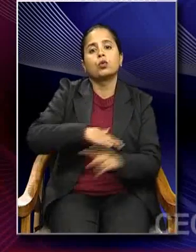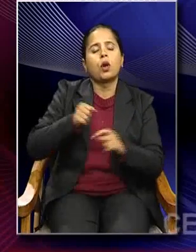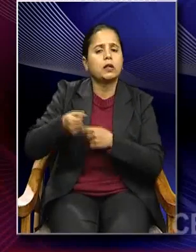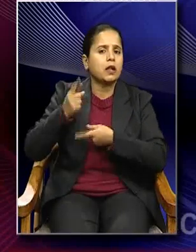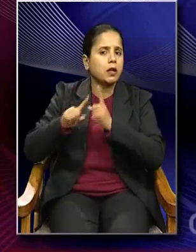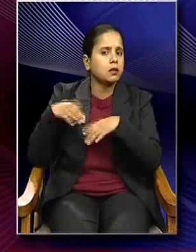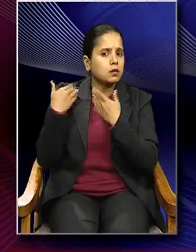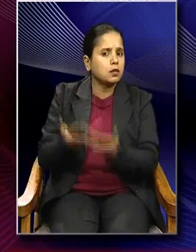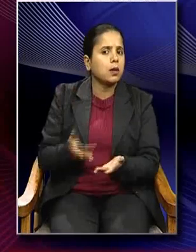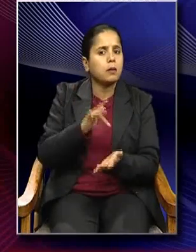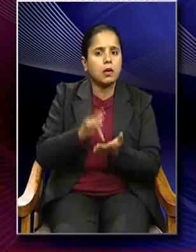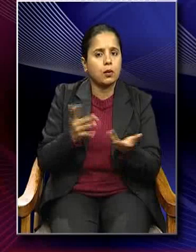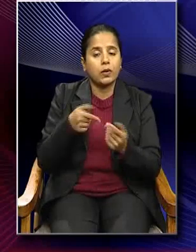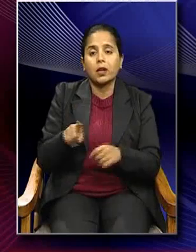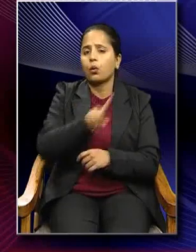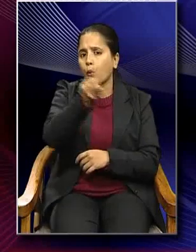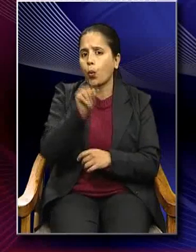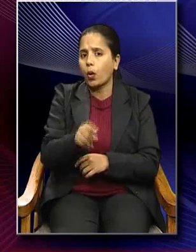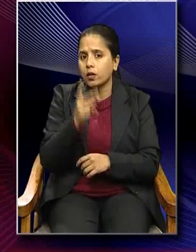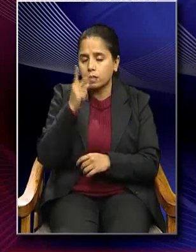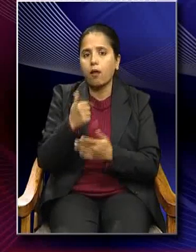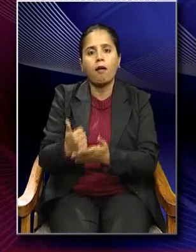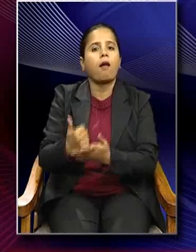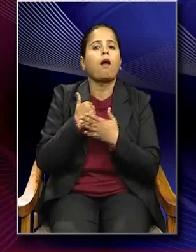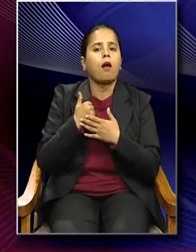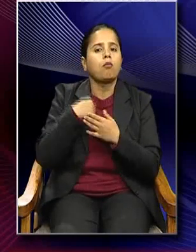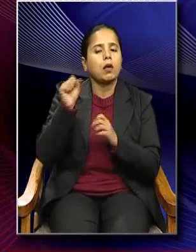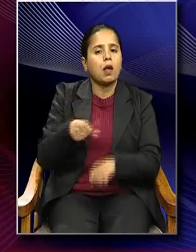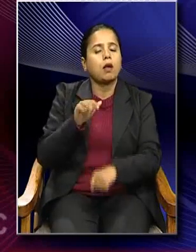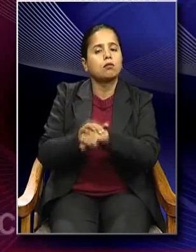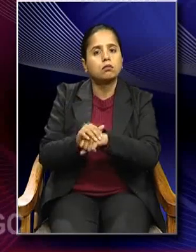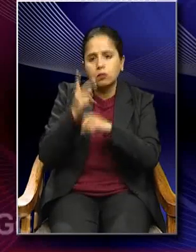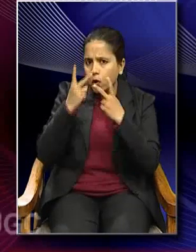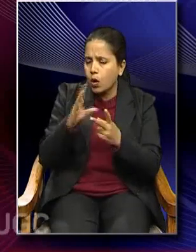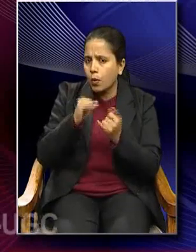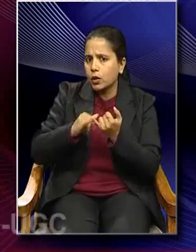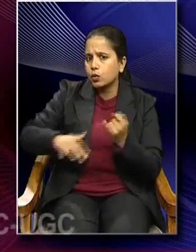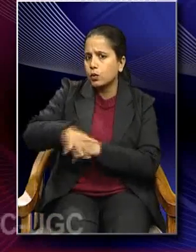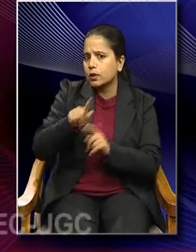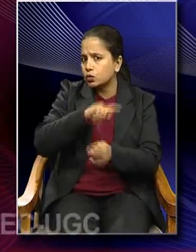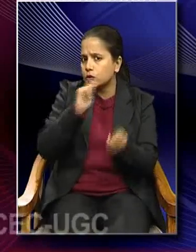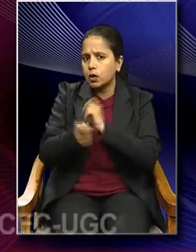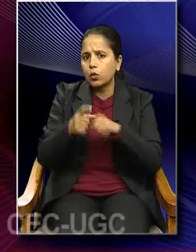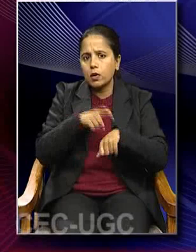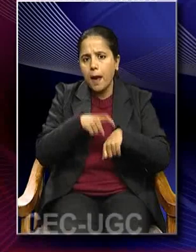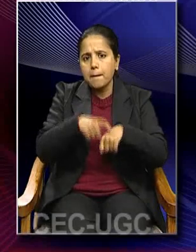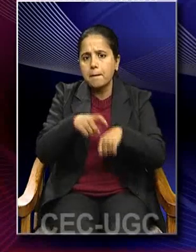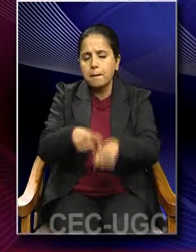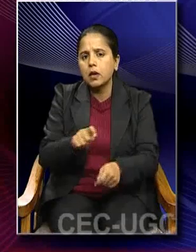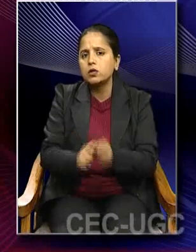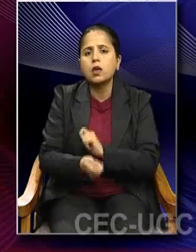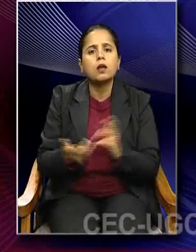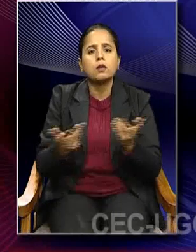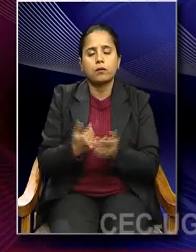history? This question helps us to figure out how society changes over time.